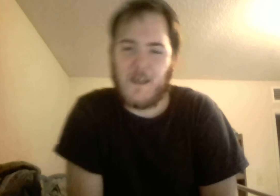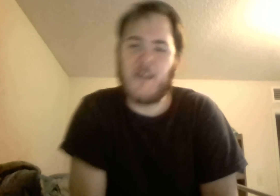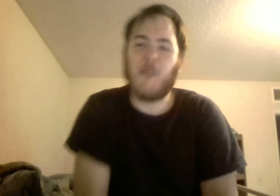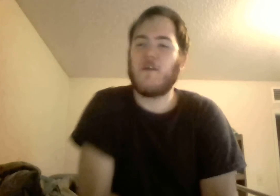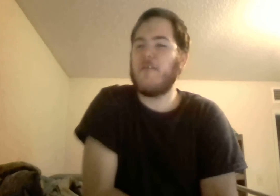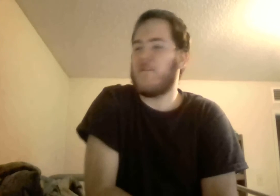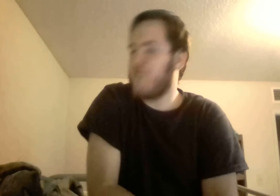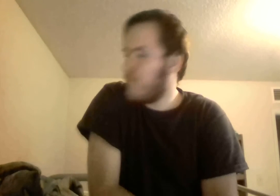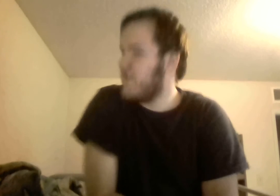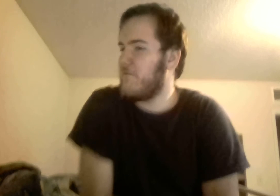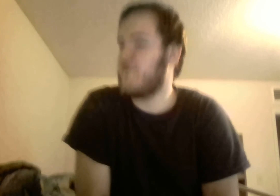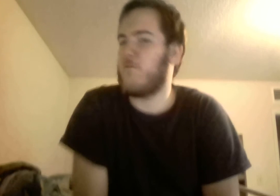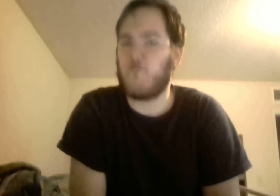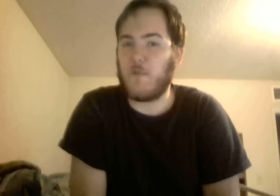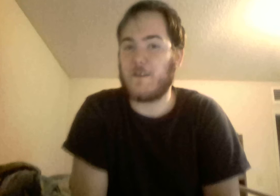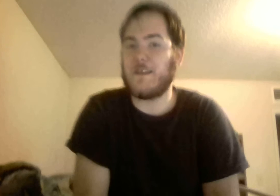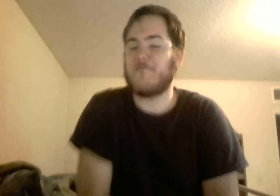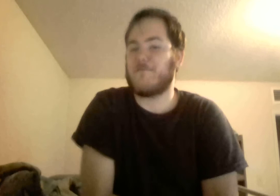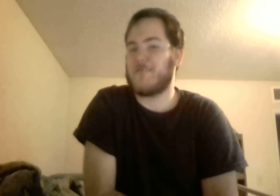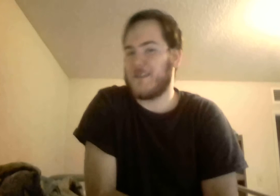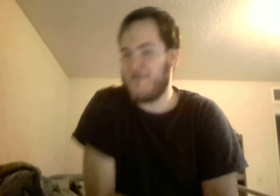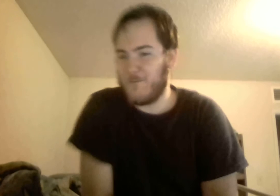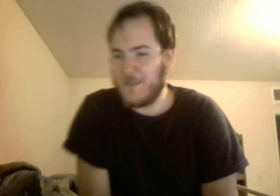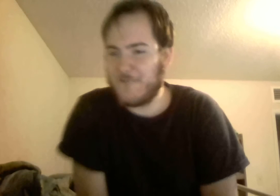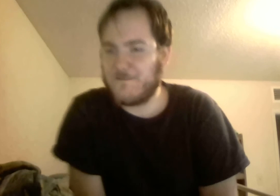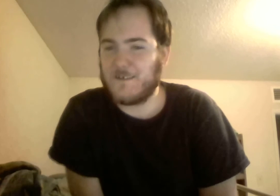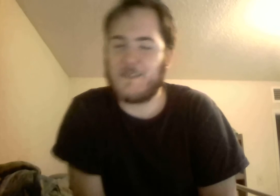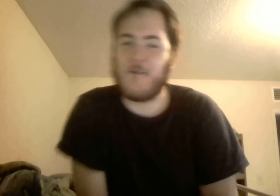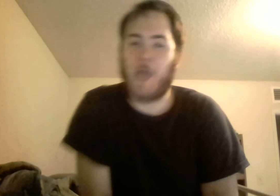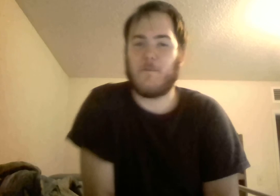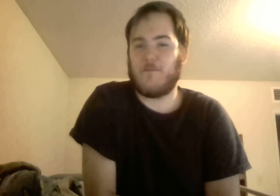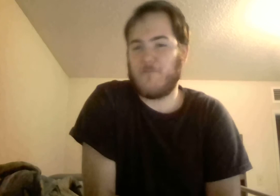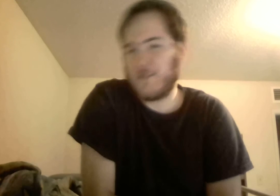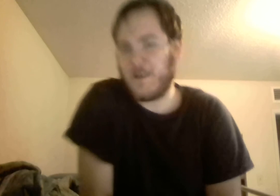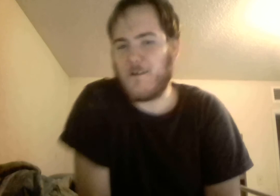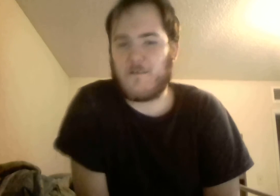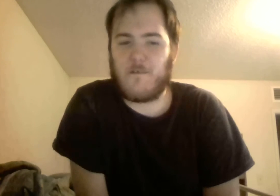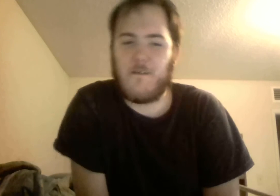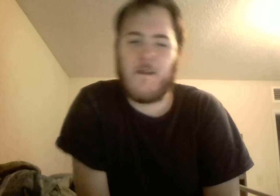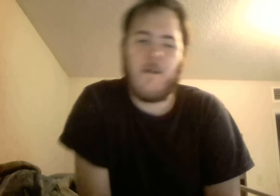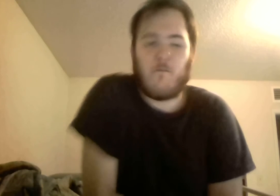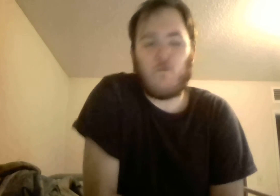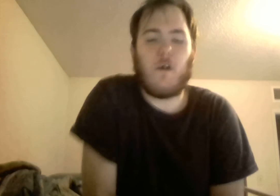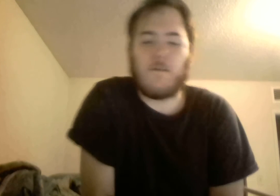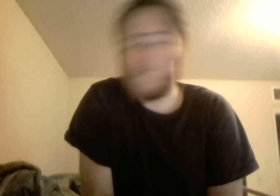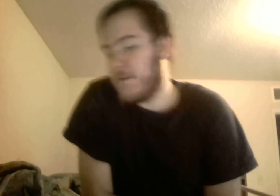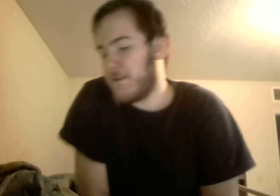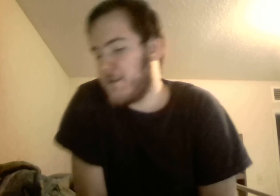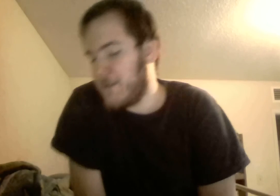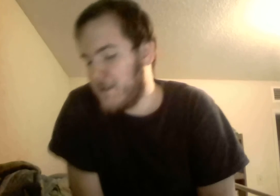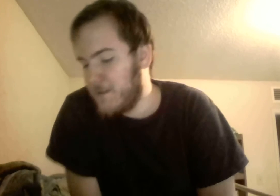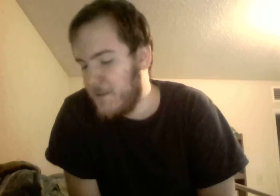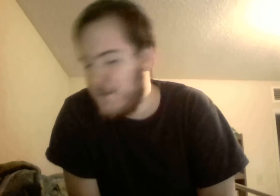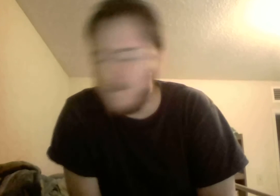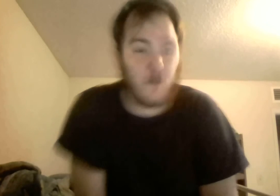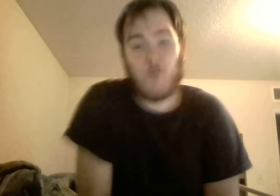And I will say, the intro features were really interesting. It was really interesting to see what happened. It's this character, the one, or this. And it's all